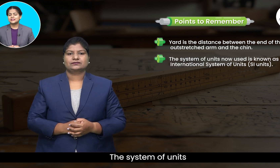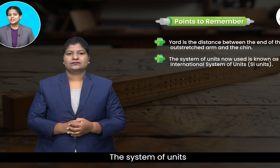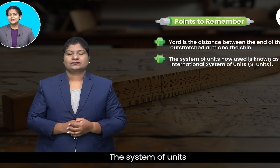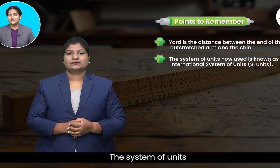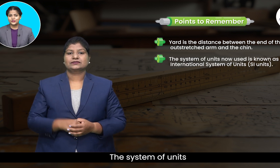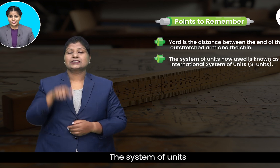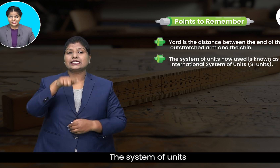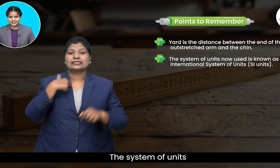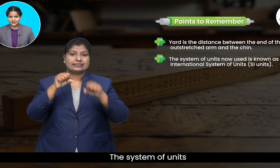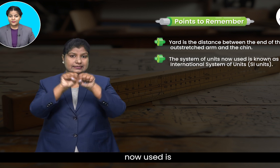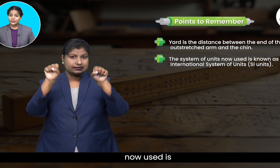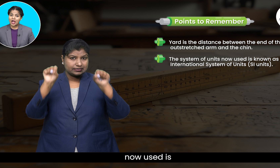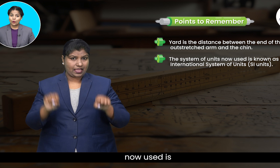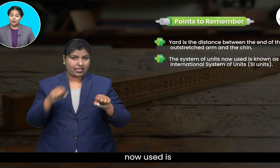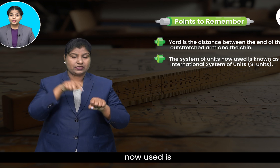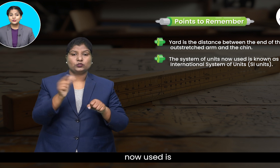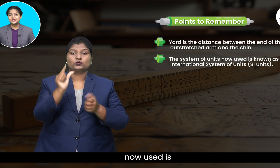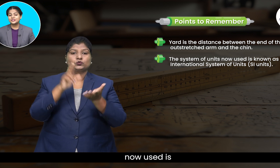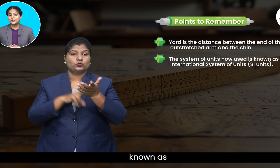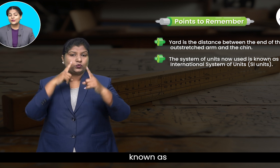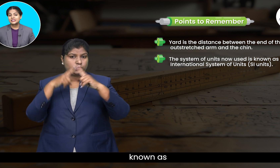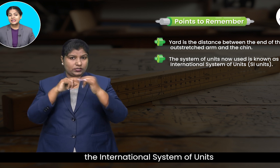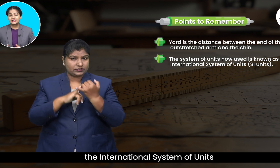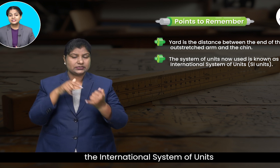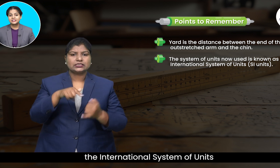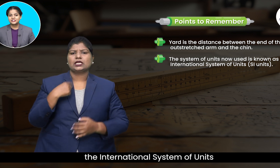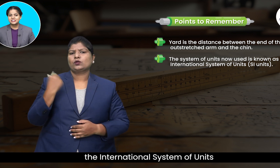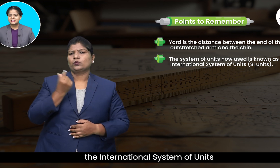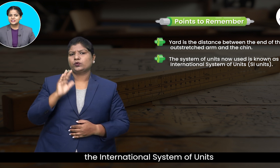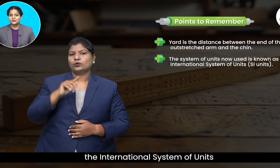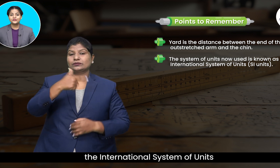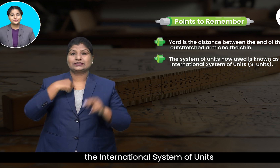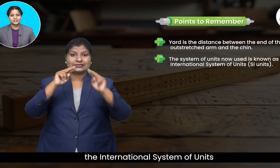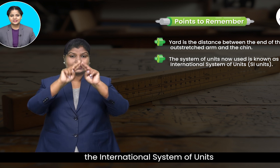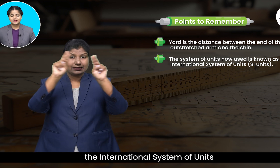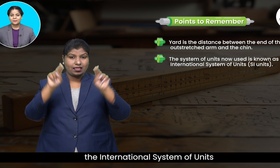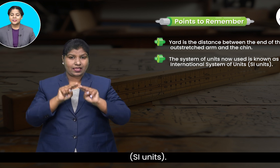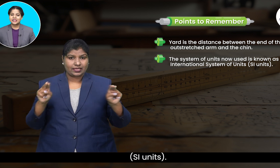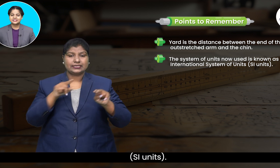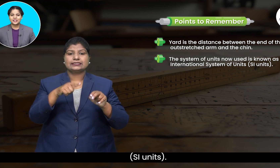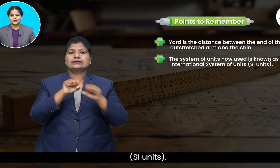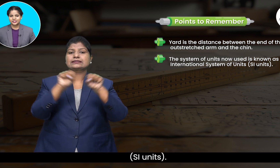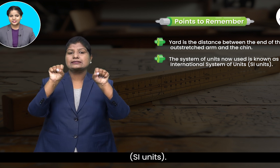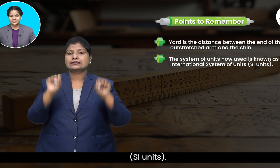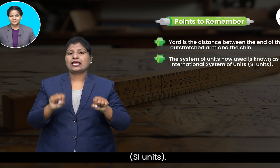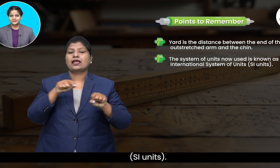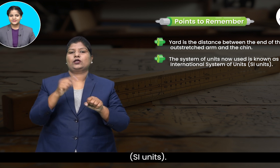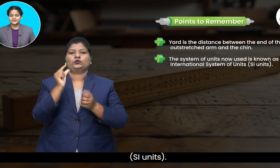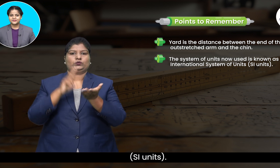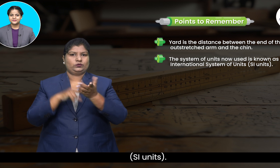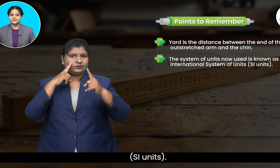The system of units now used is known as the International System of Units, SI